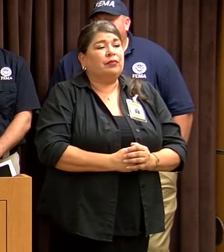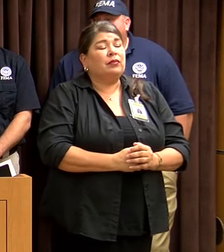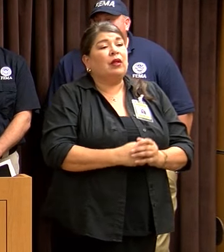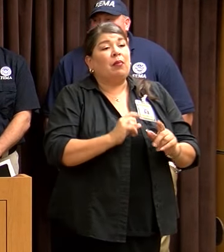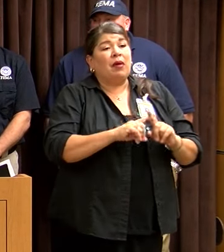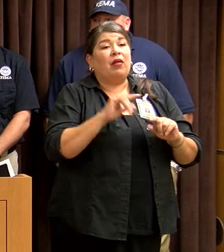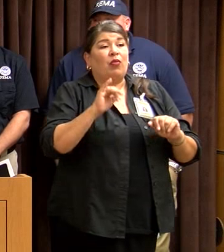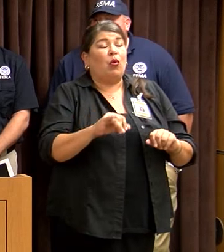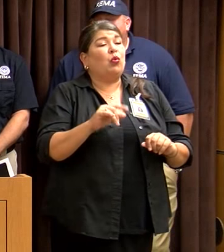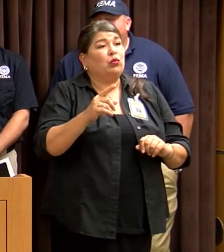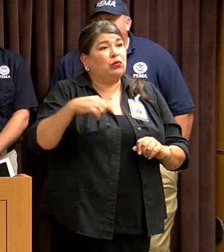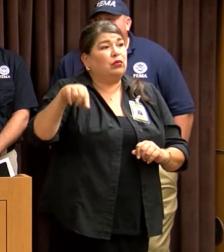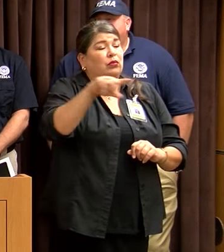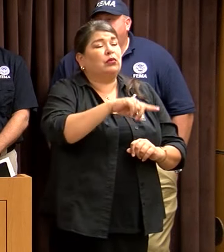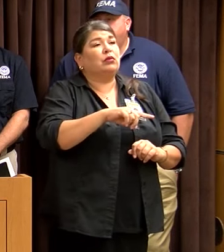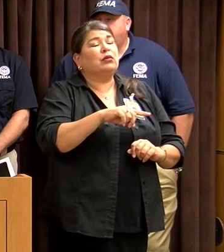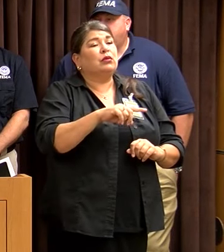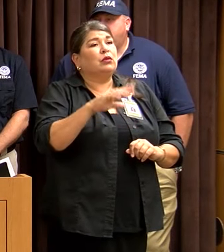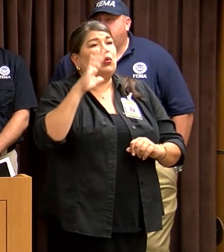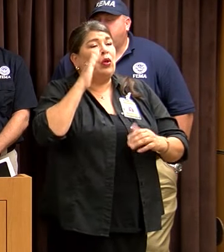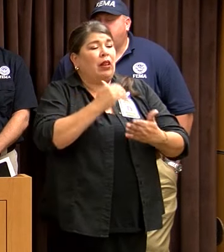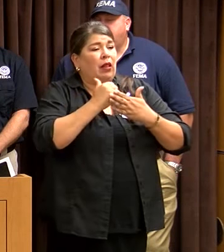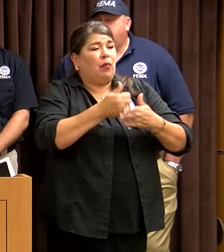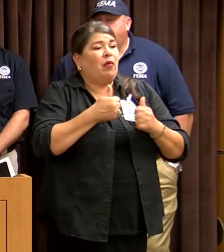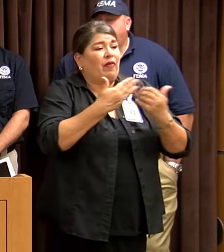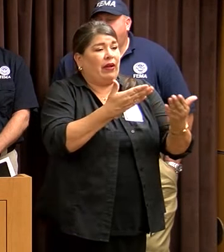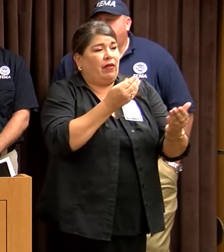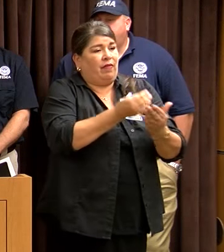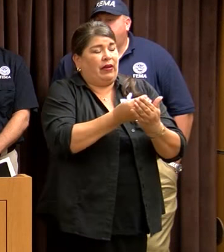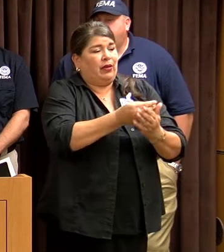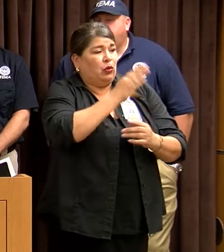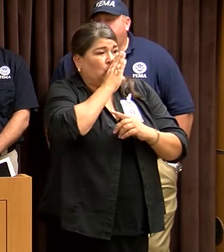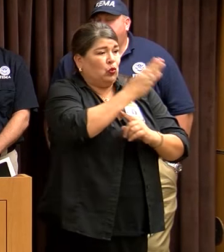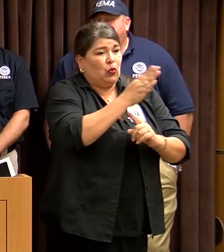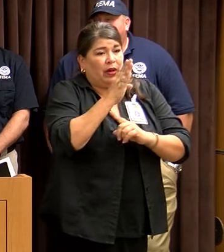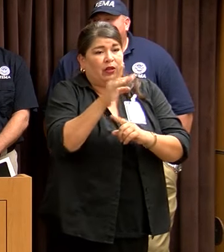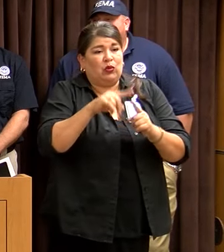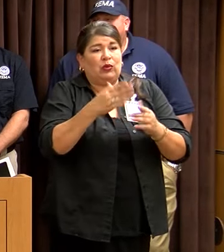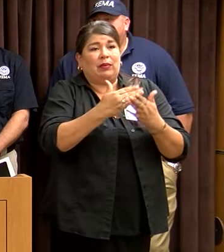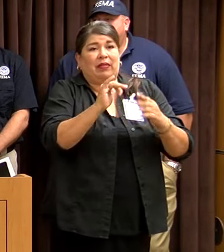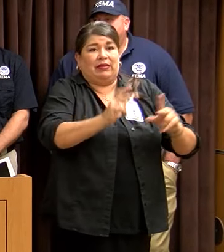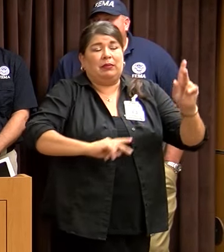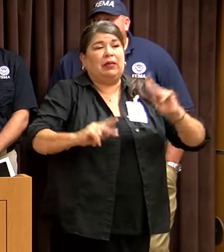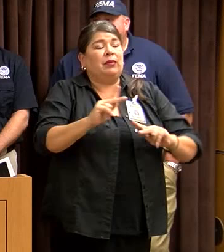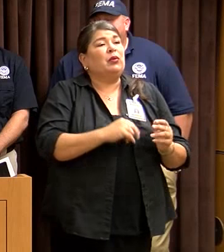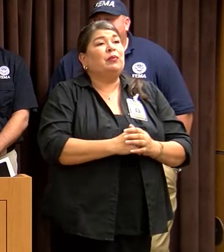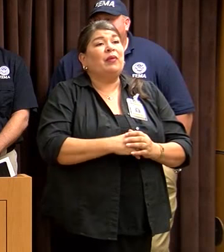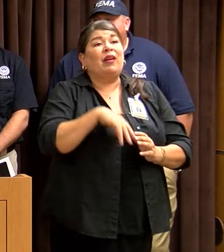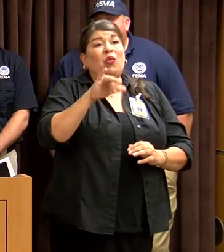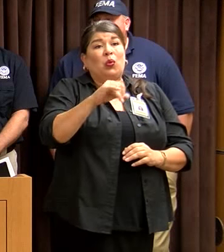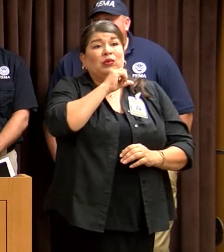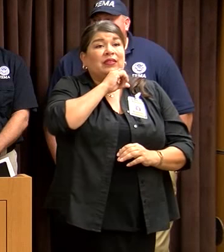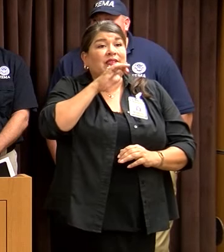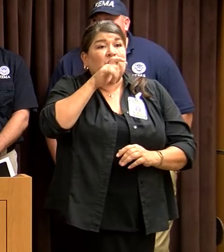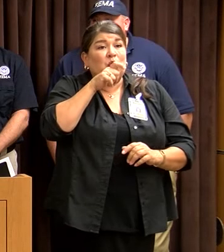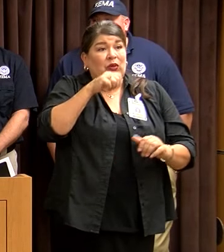Those are the ones, I think, that are going to go to help provide funding directly to some of these folks. These seniors that live up